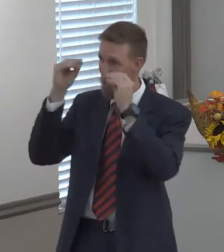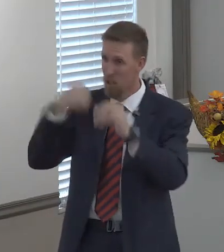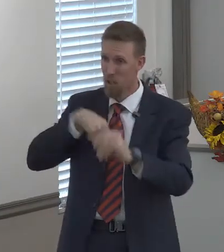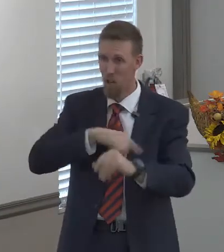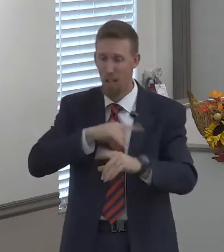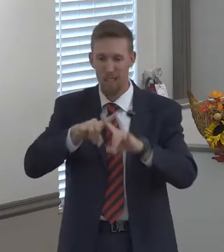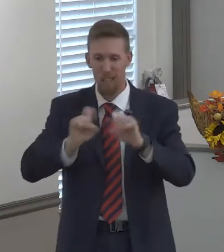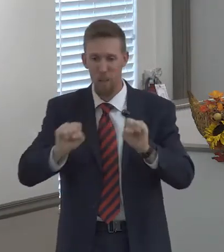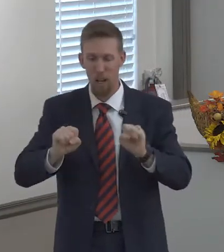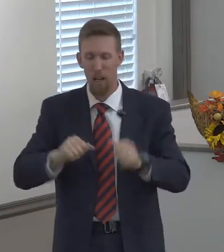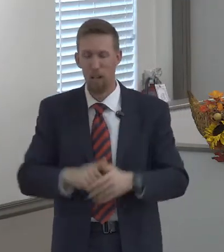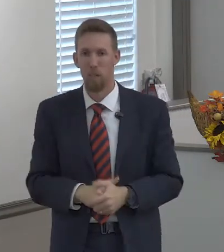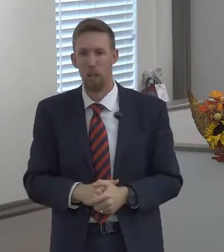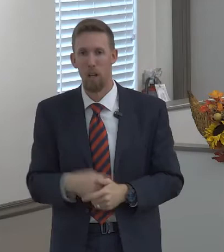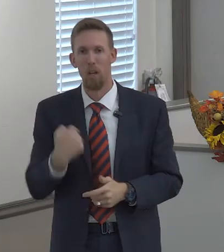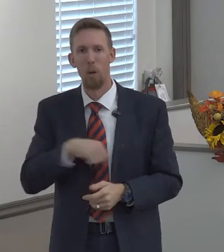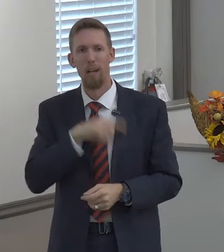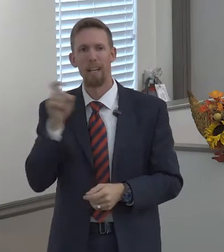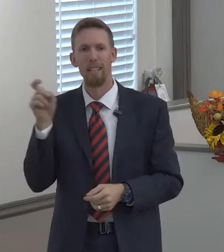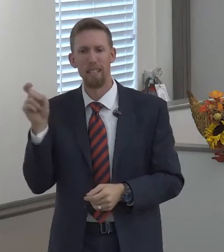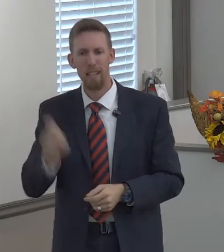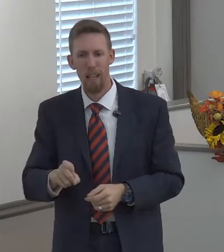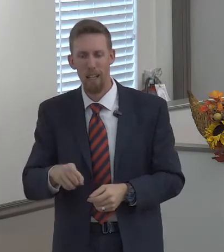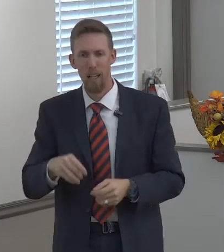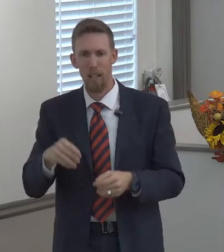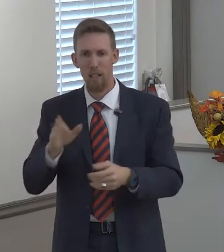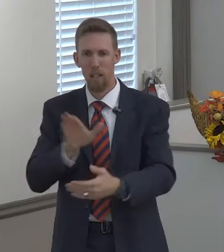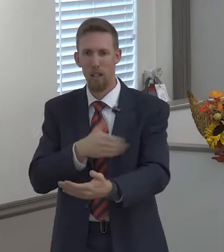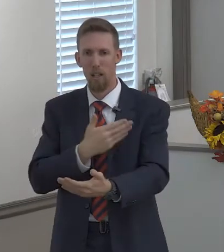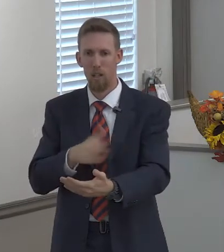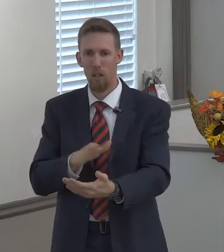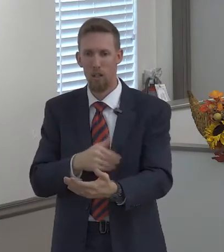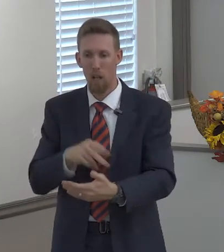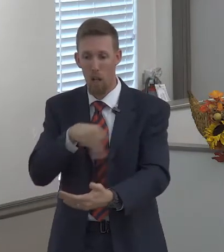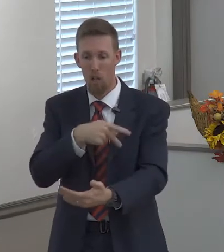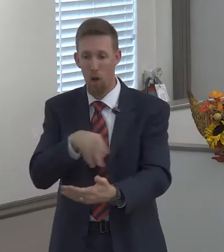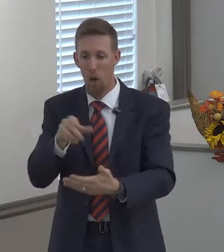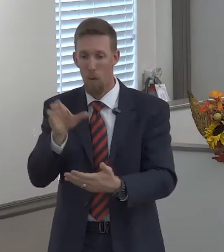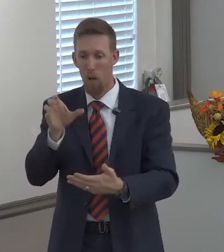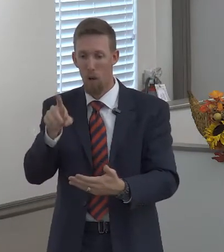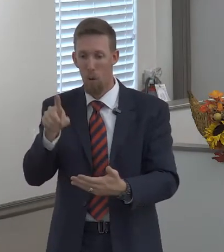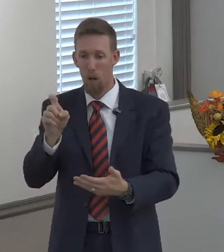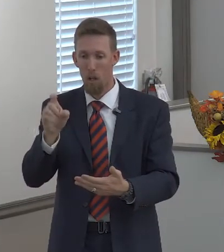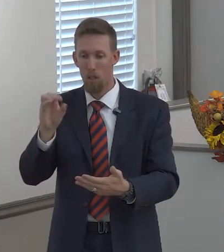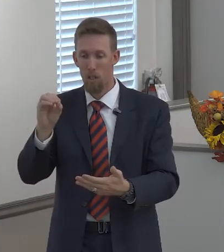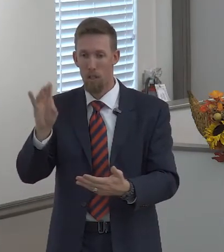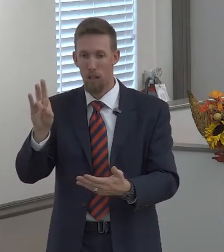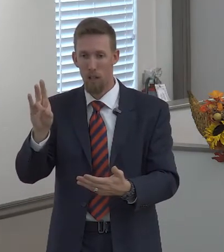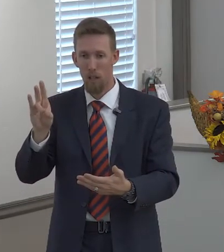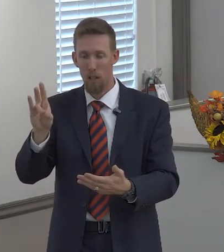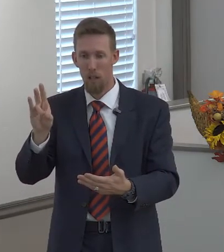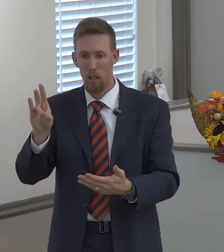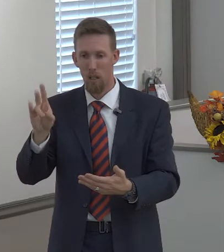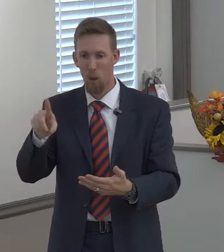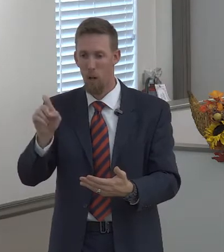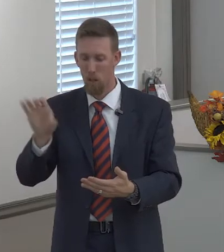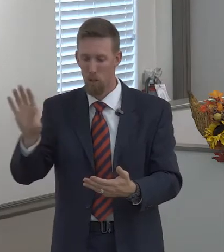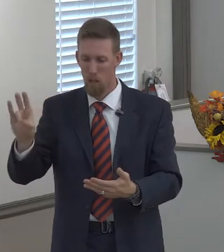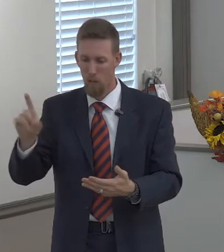And they all spoke of God. They were all about God. They weren't about